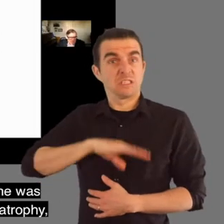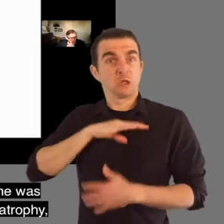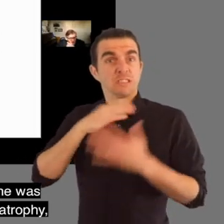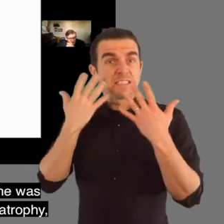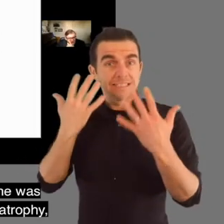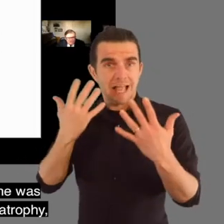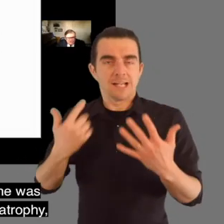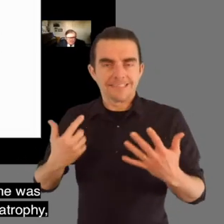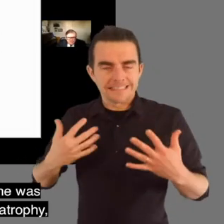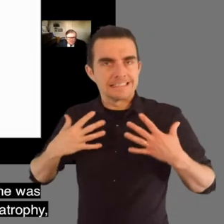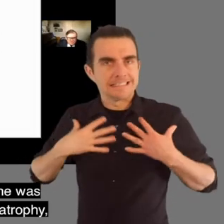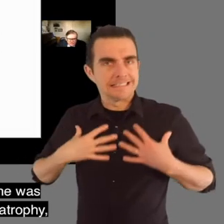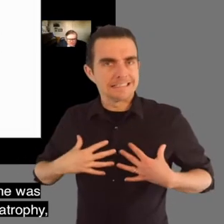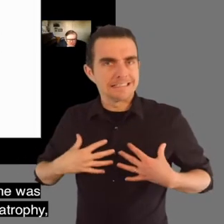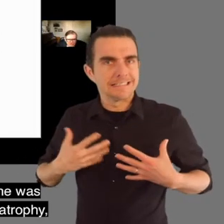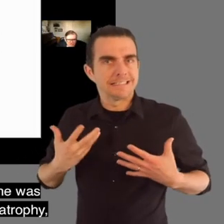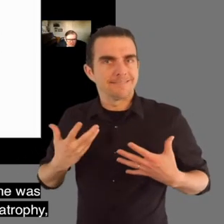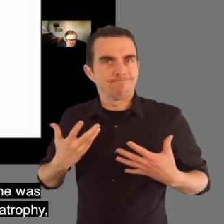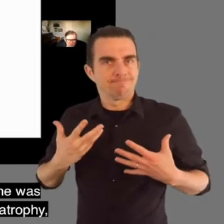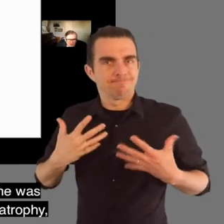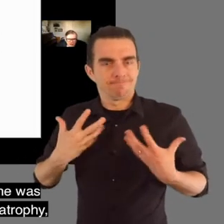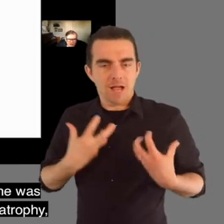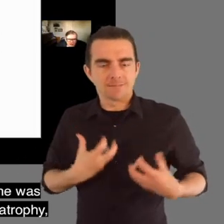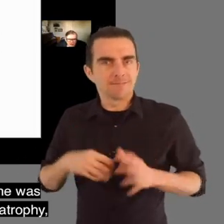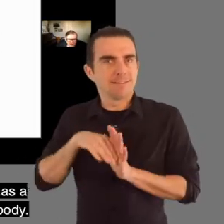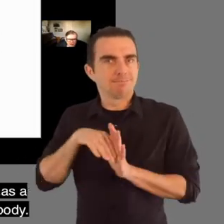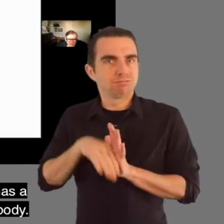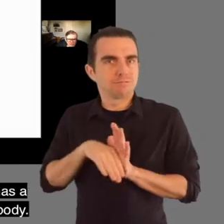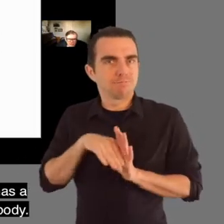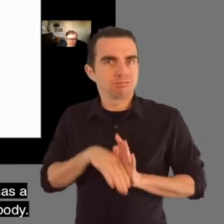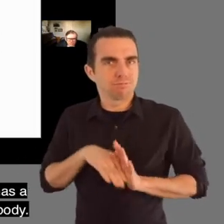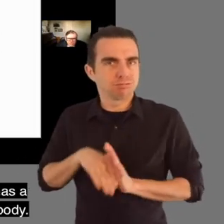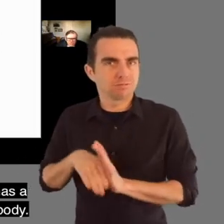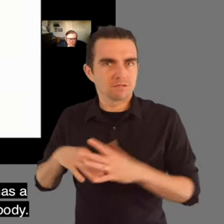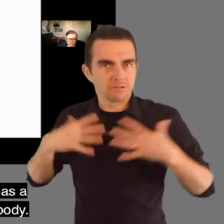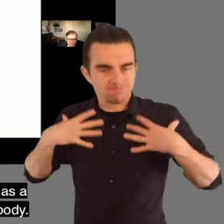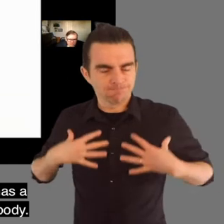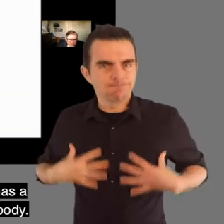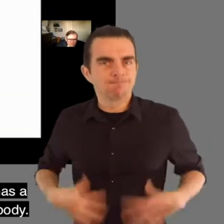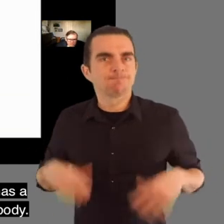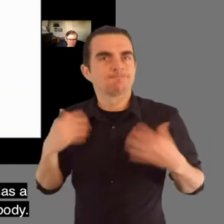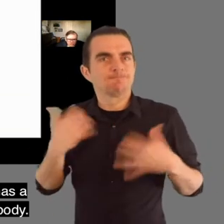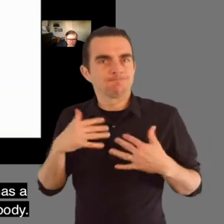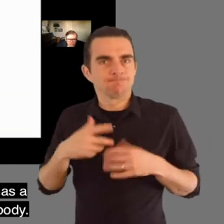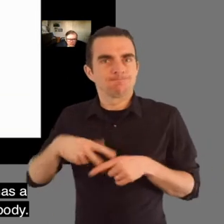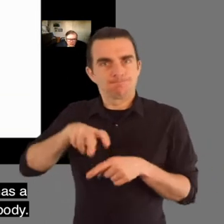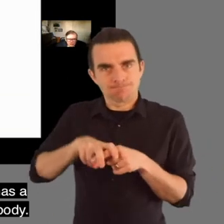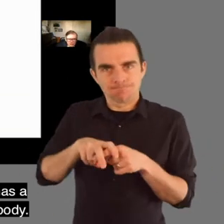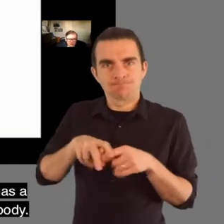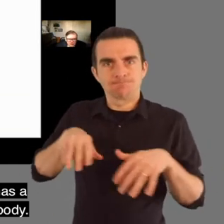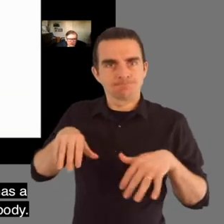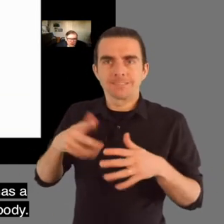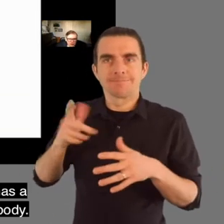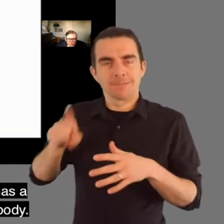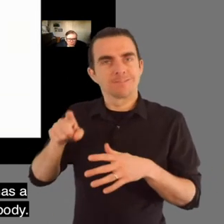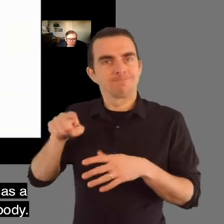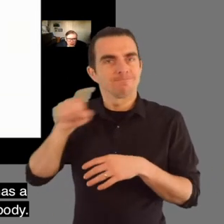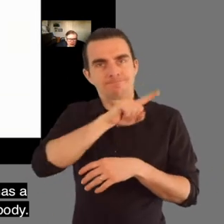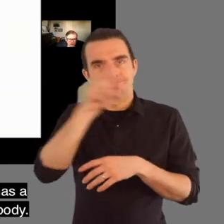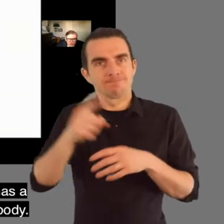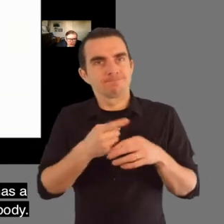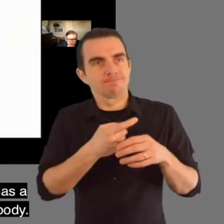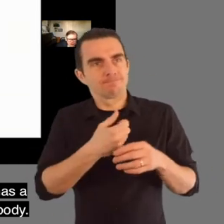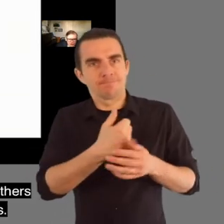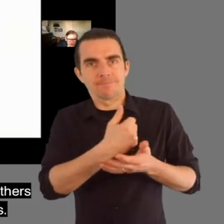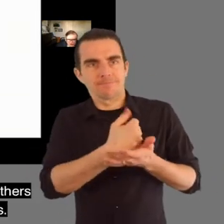Was just 10 when he was first diagnosed with spinal muscular atrophy, a rare genetic disorder that has a crippling effect on his